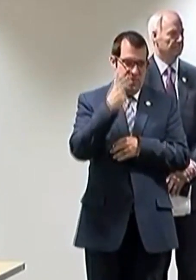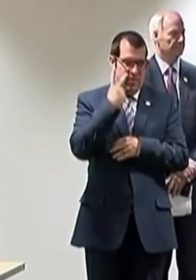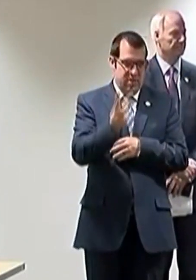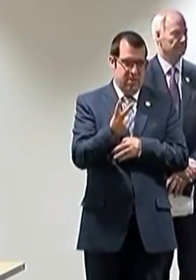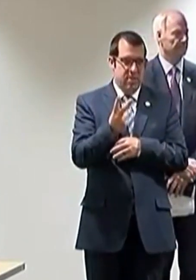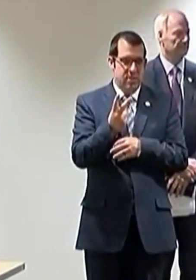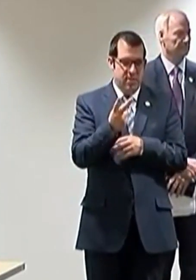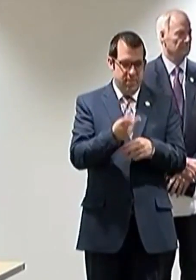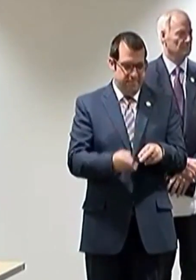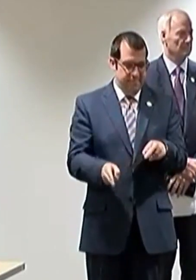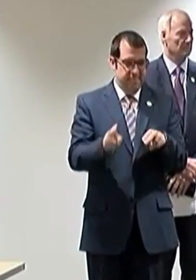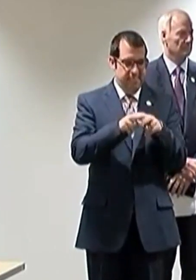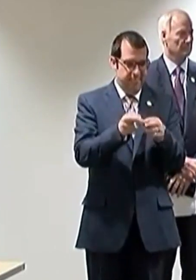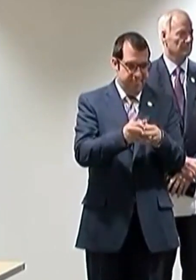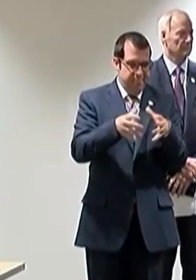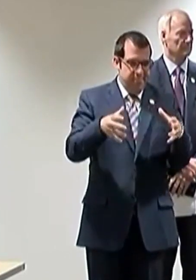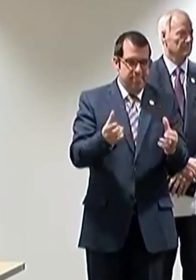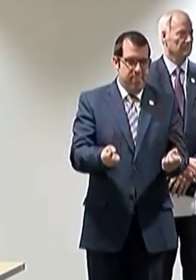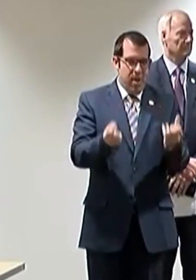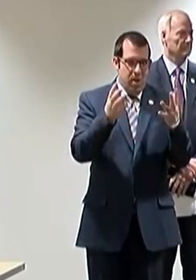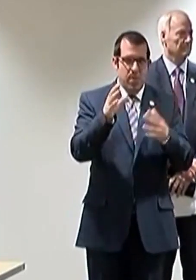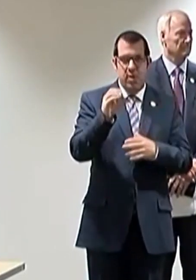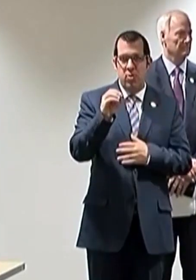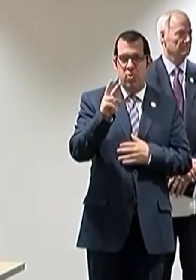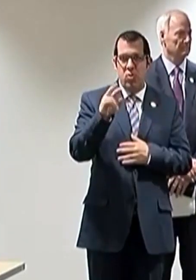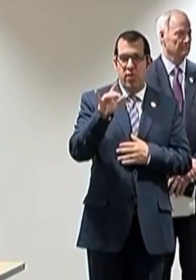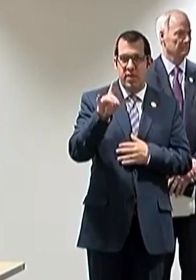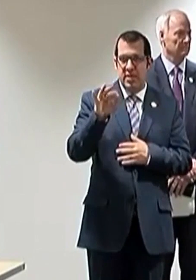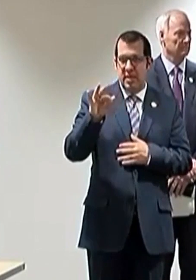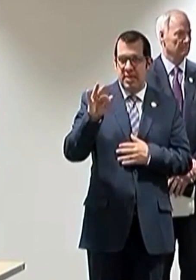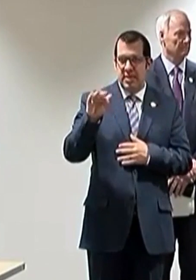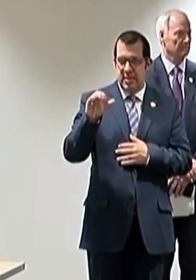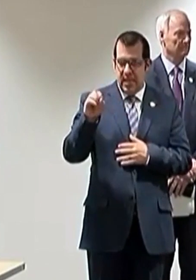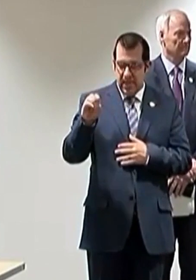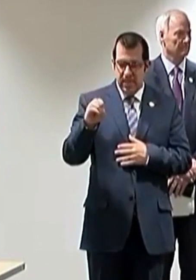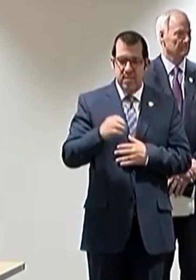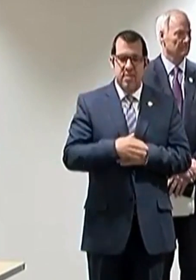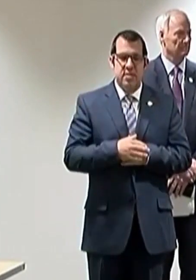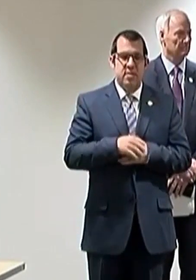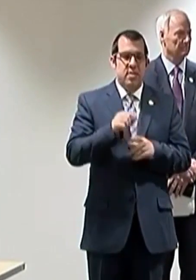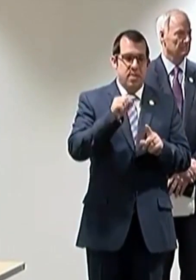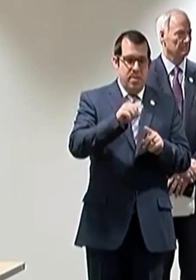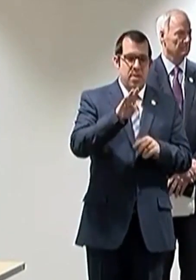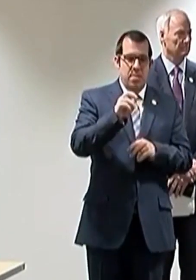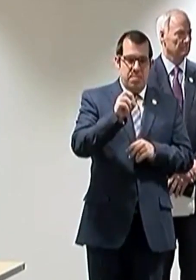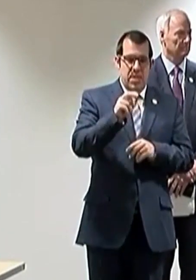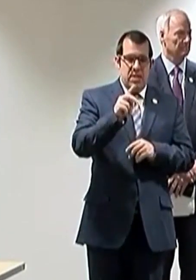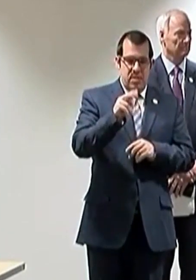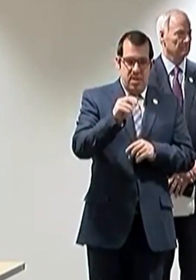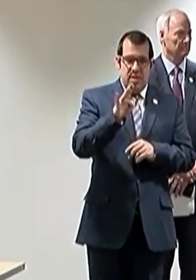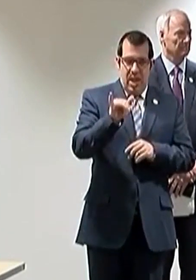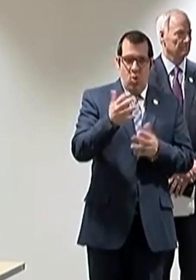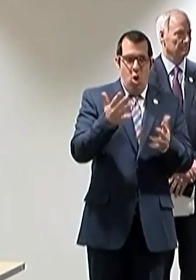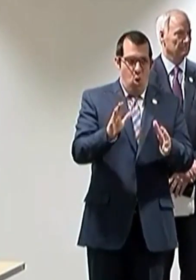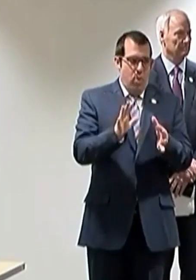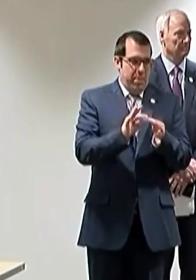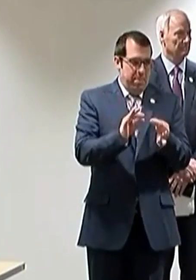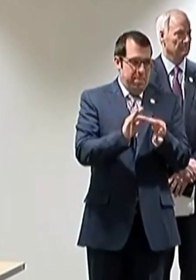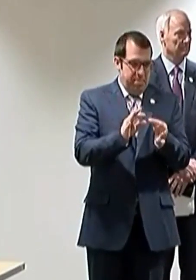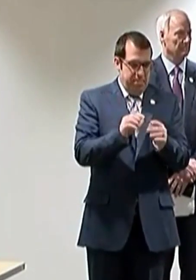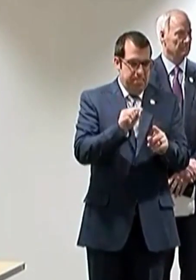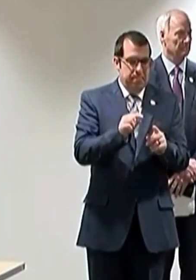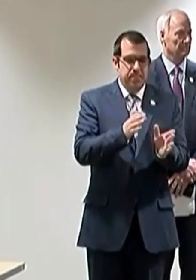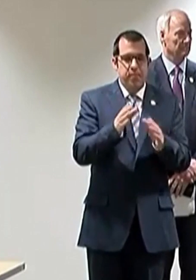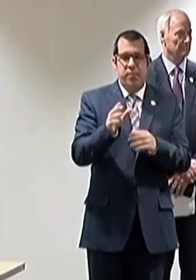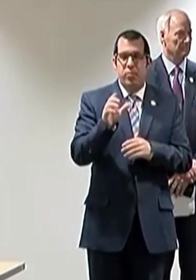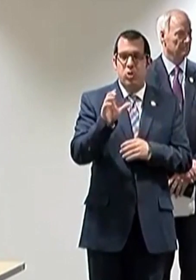increased growth in the number of COVID-19 cases. Of course, Benton County, we've mentioned already.